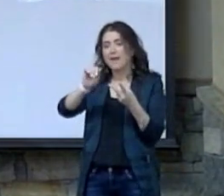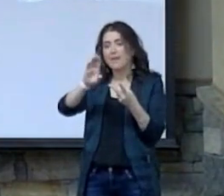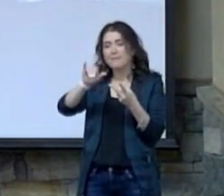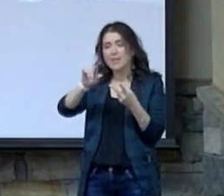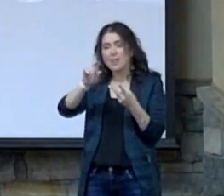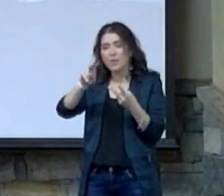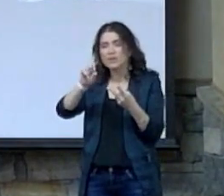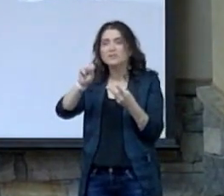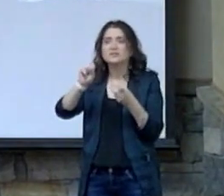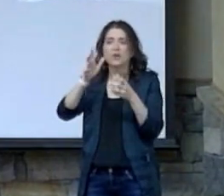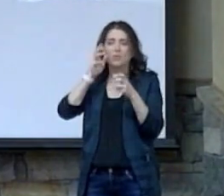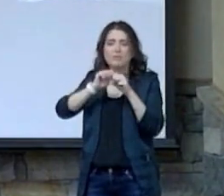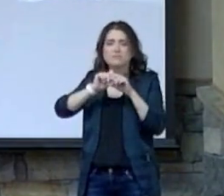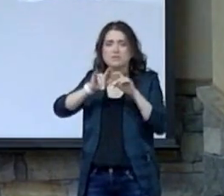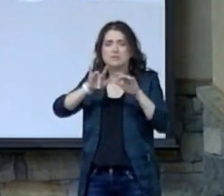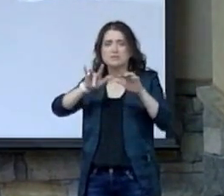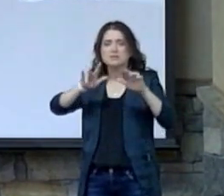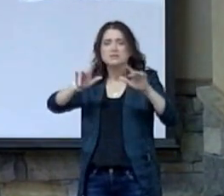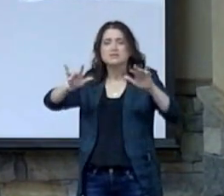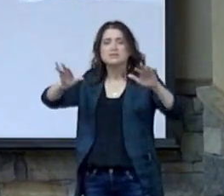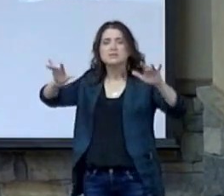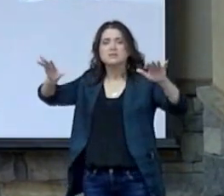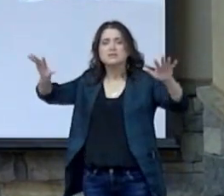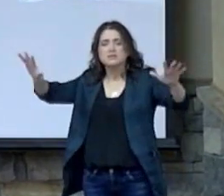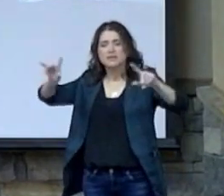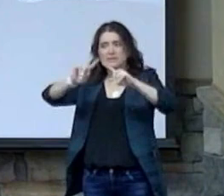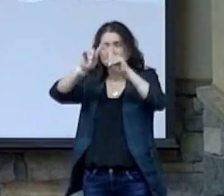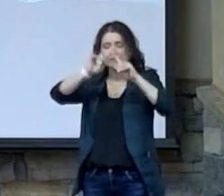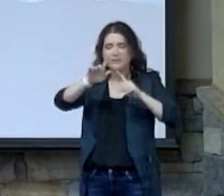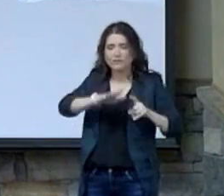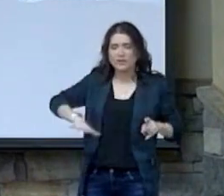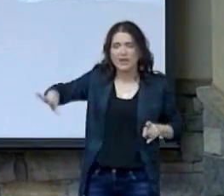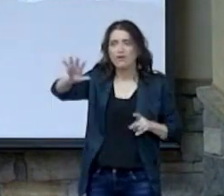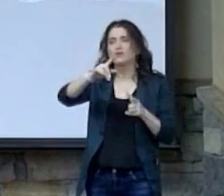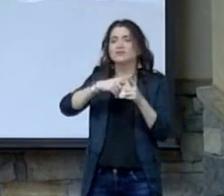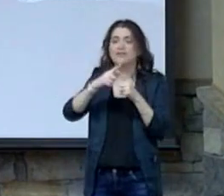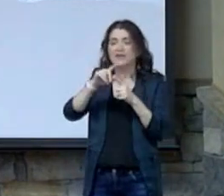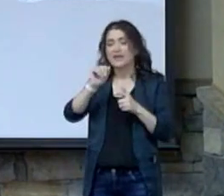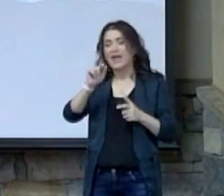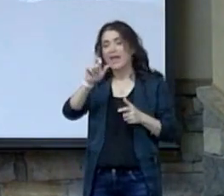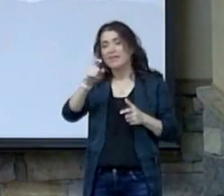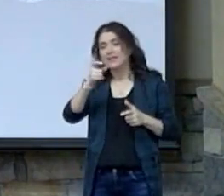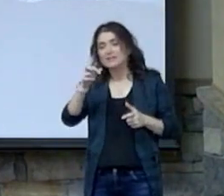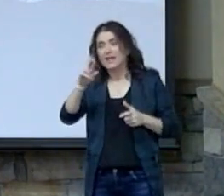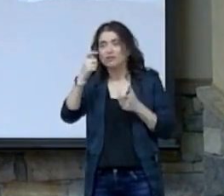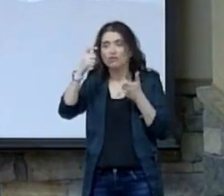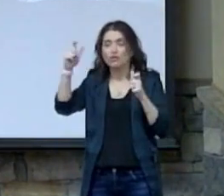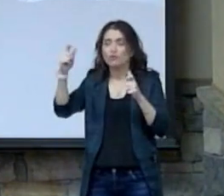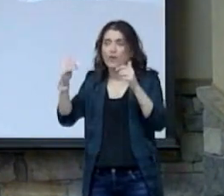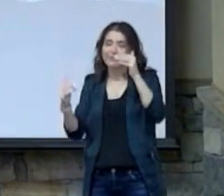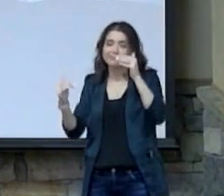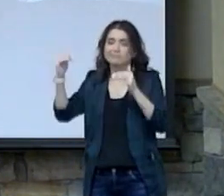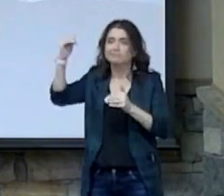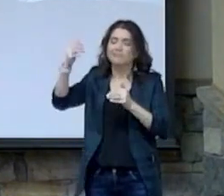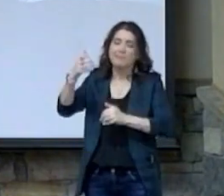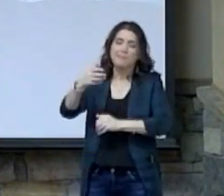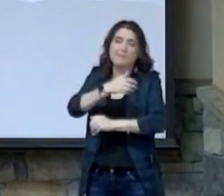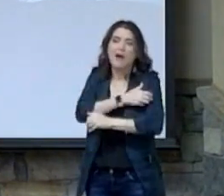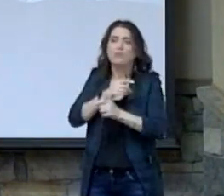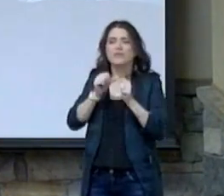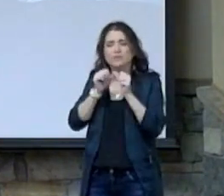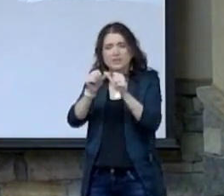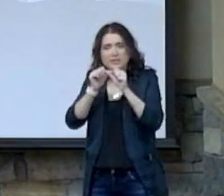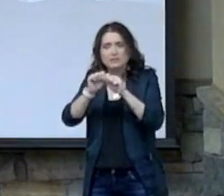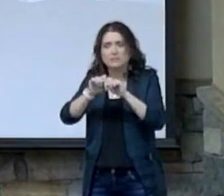different areas. And then ultimately, Alexander the Great would rise to power, and they would continue to be dispersed and spread